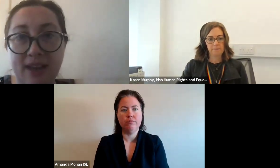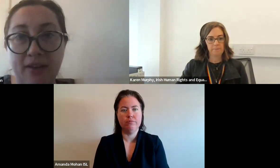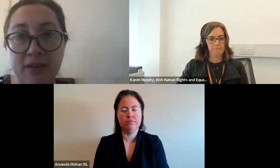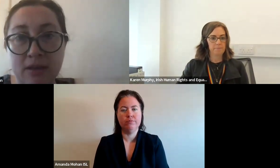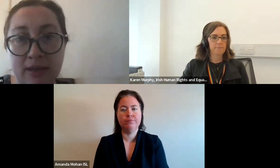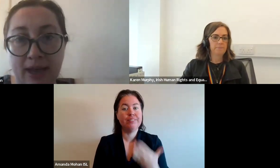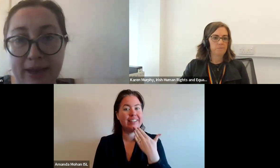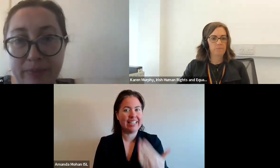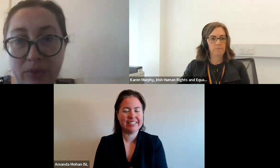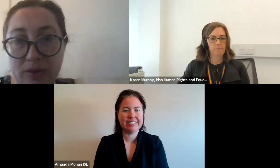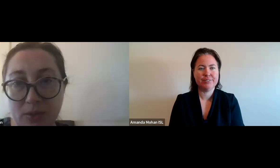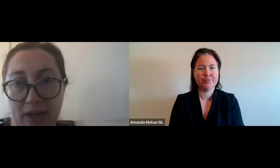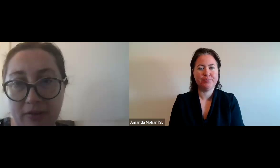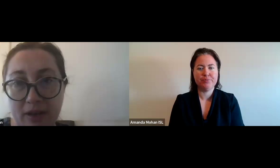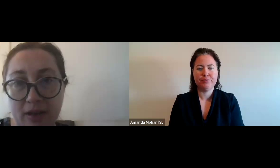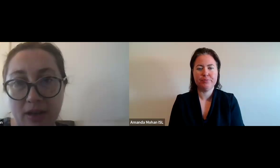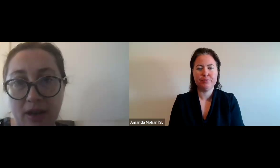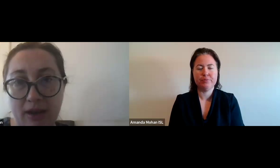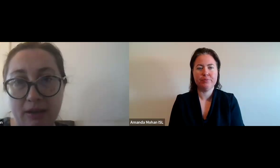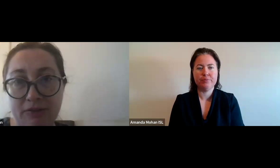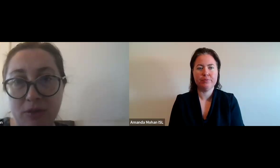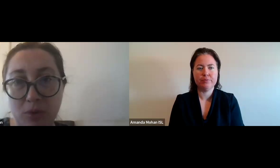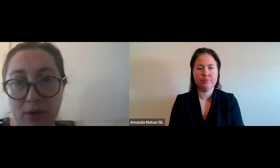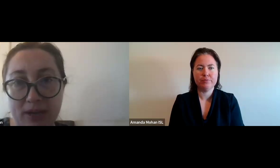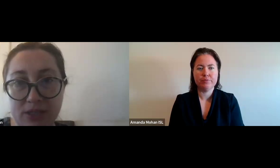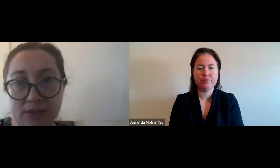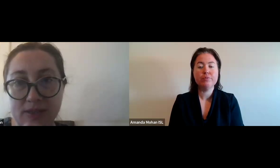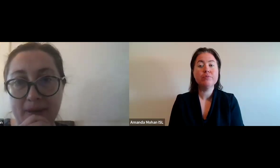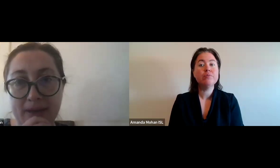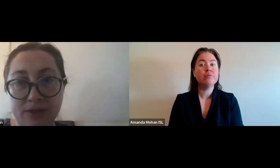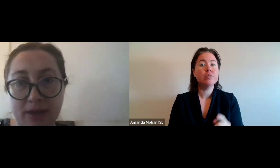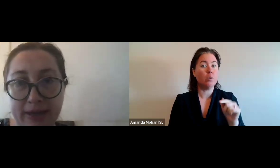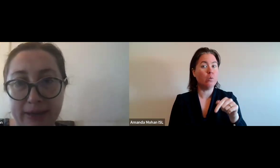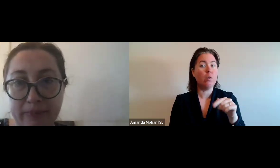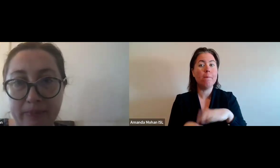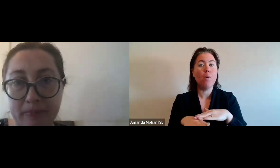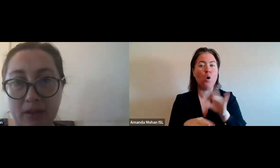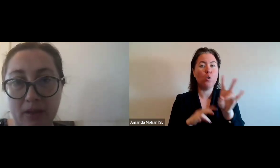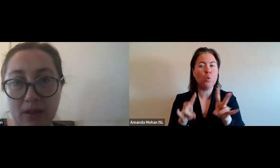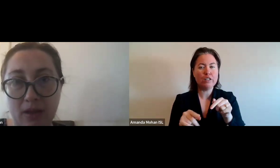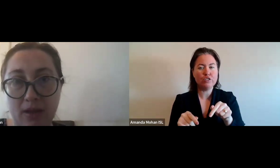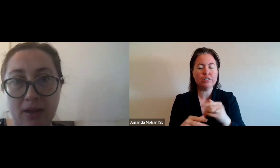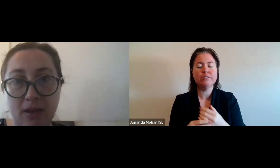Okay, thanks, Karen. So we have a few more questions about